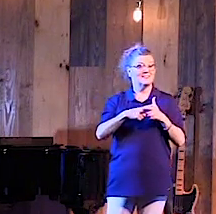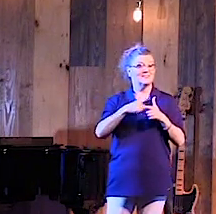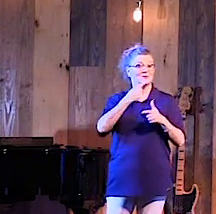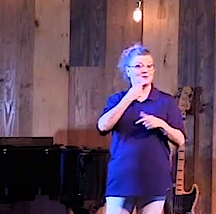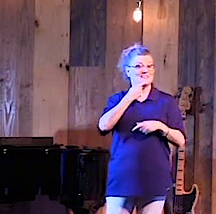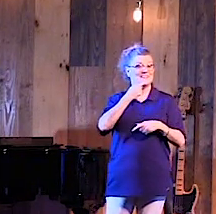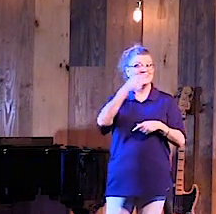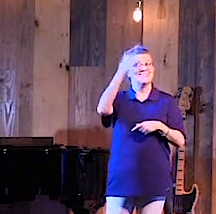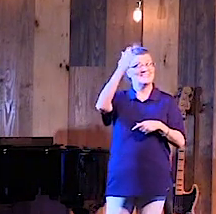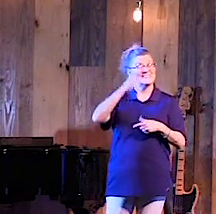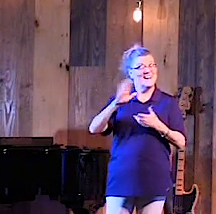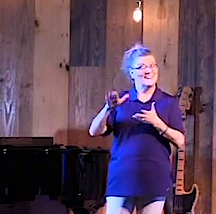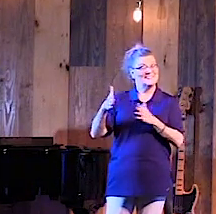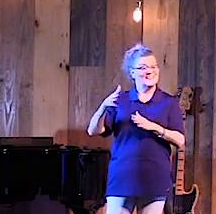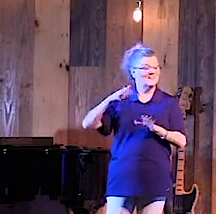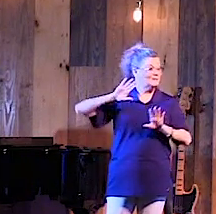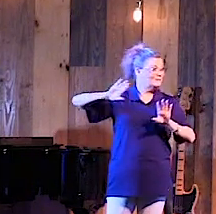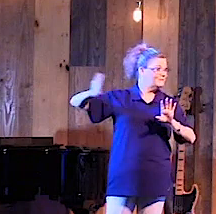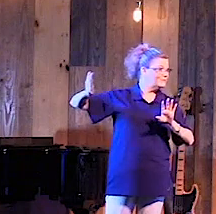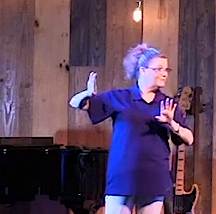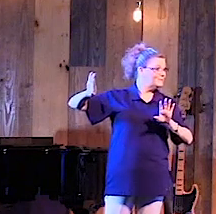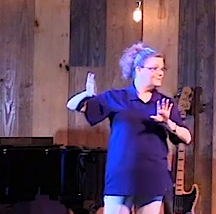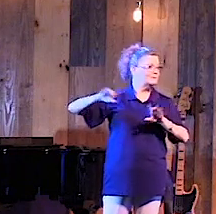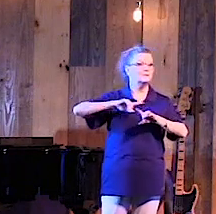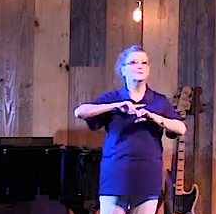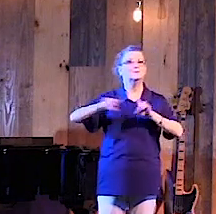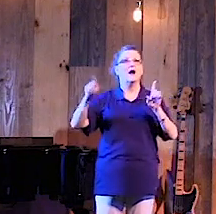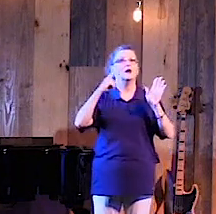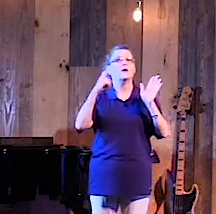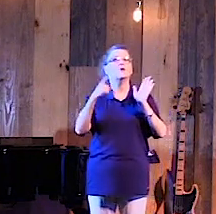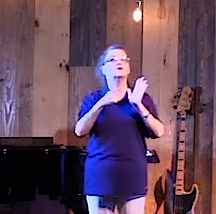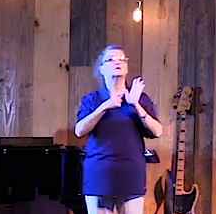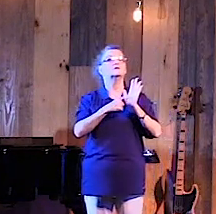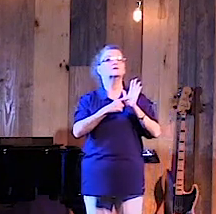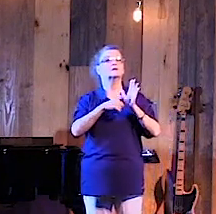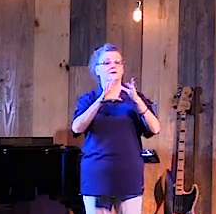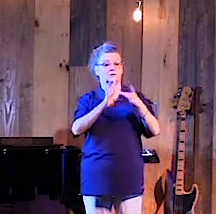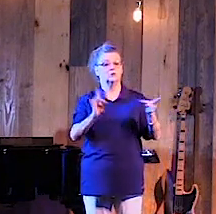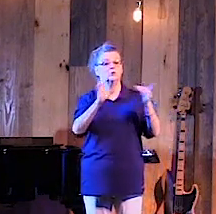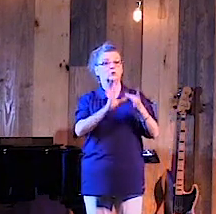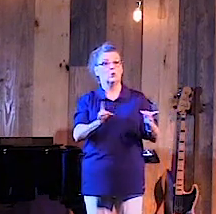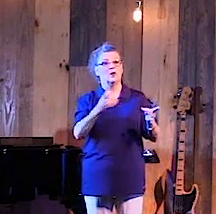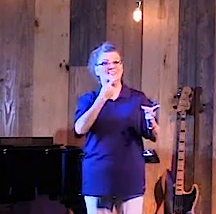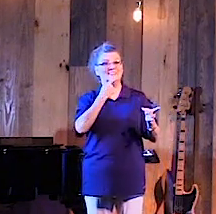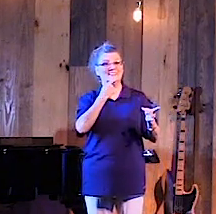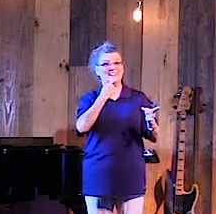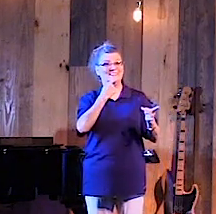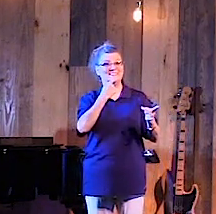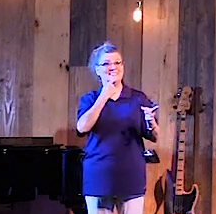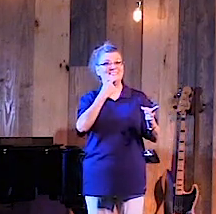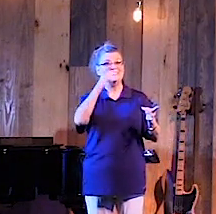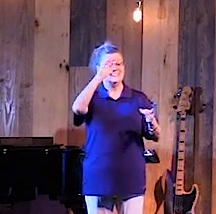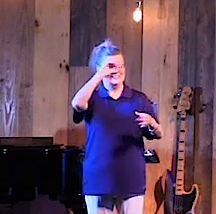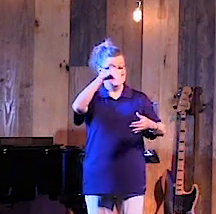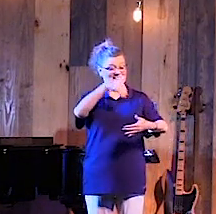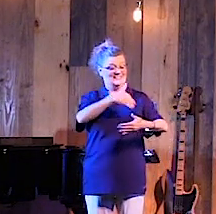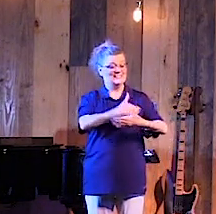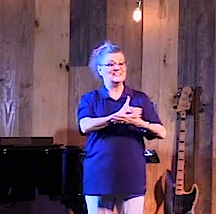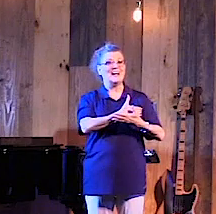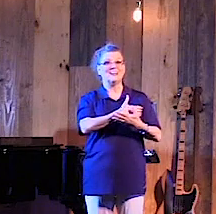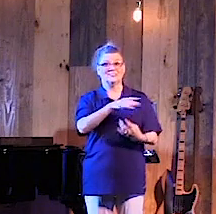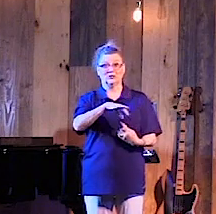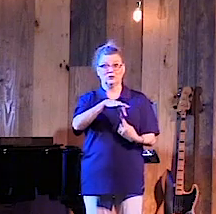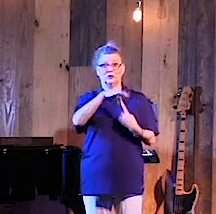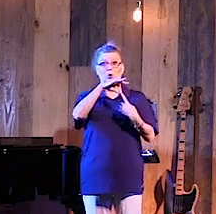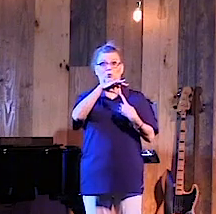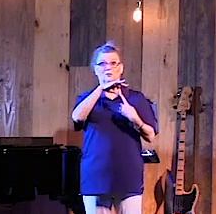dead. But notice, here comes the first major surprise in the story. Because even though this son chose his sin